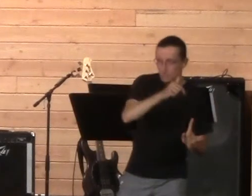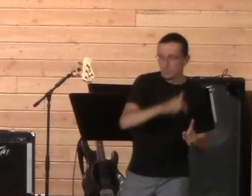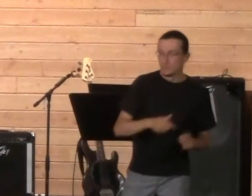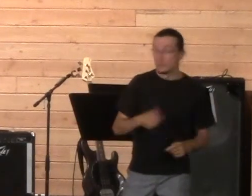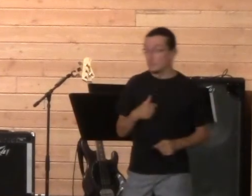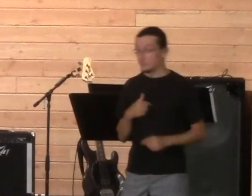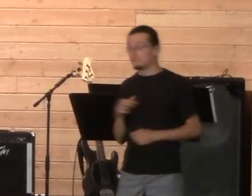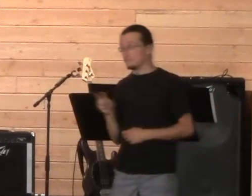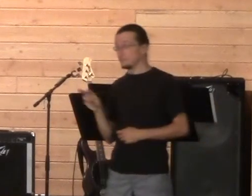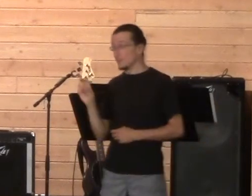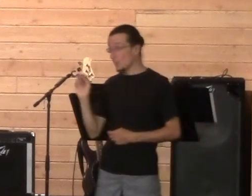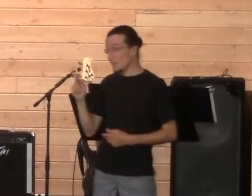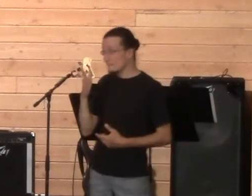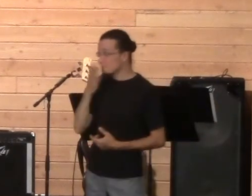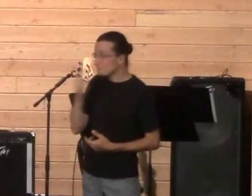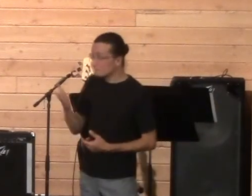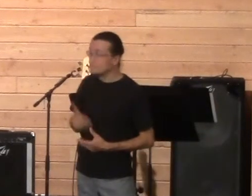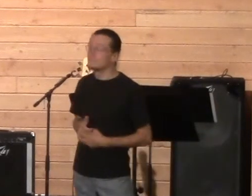okay, thank you.